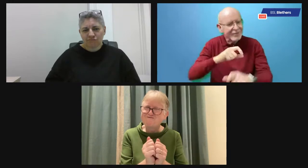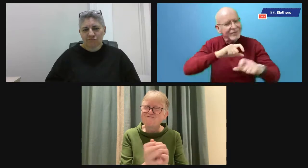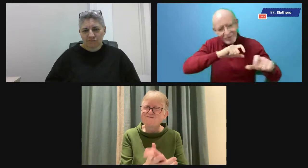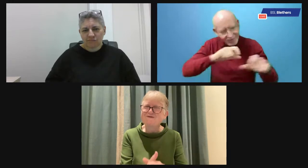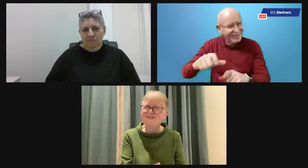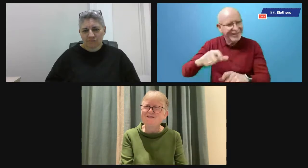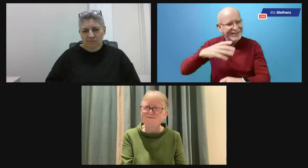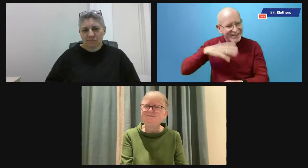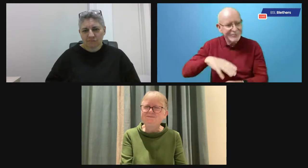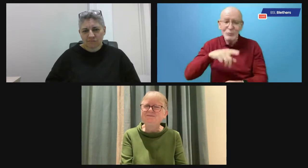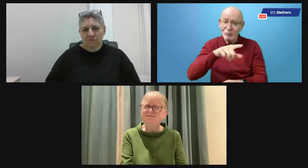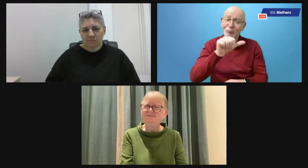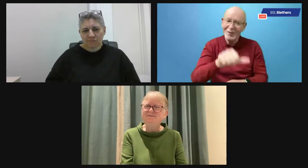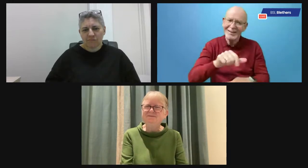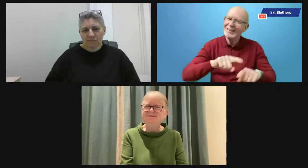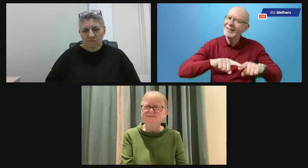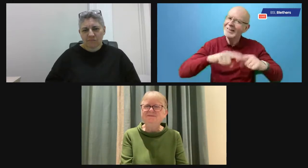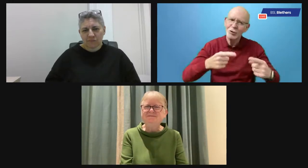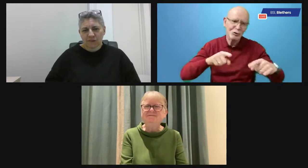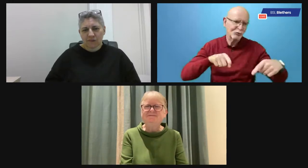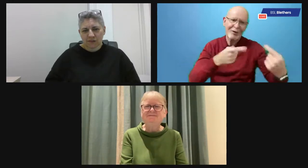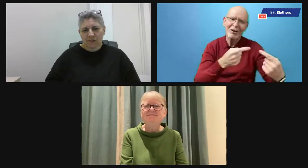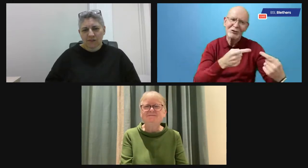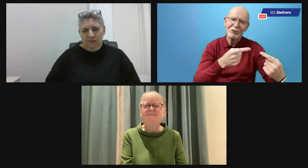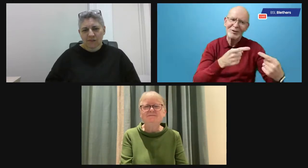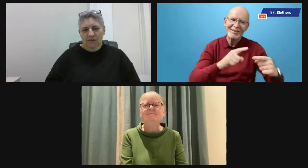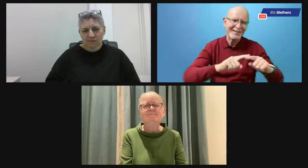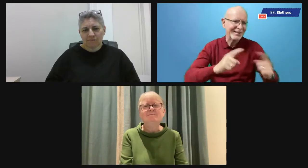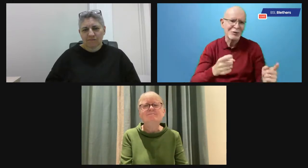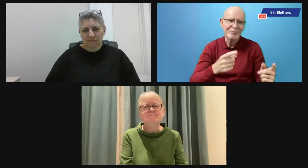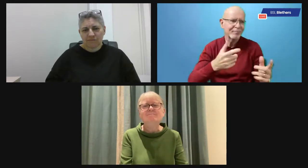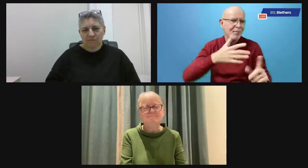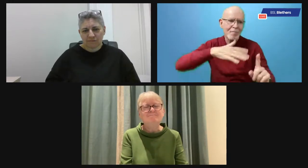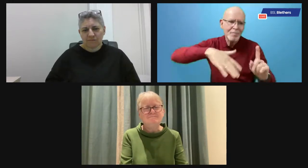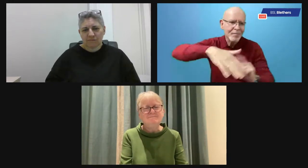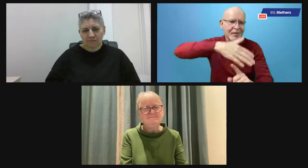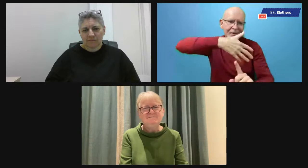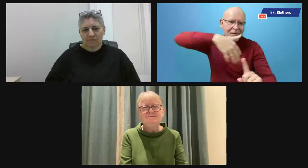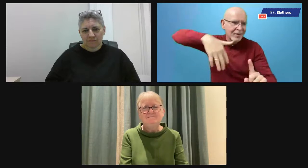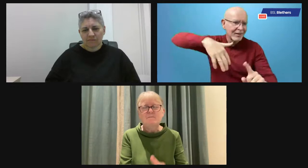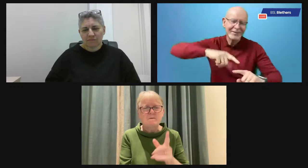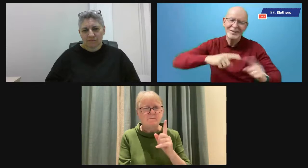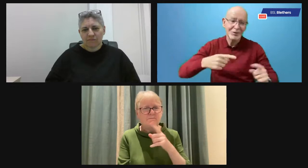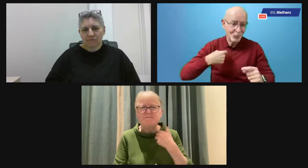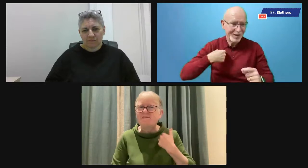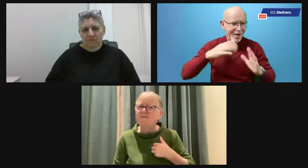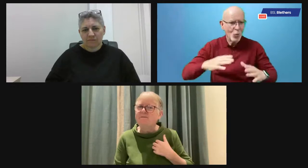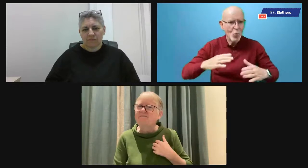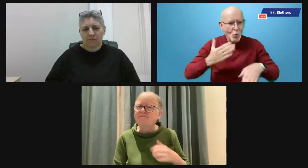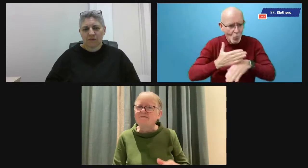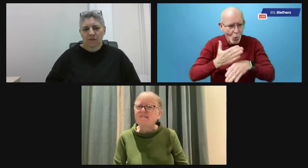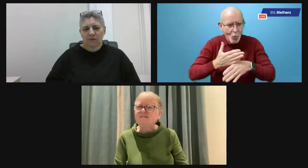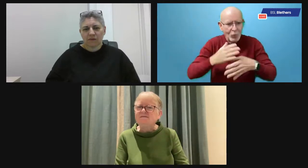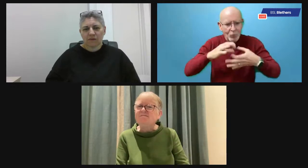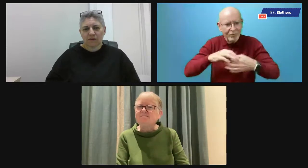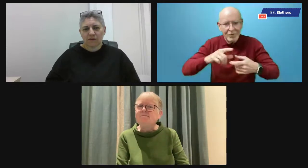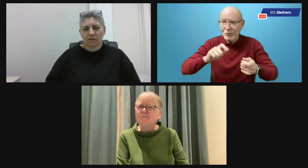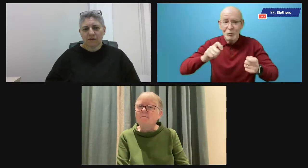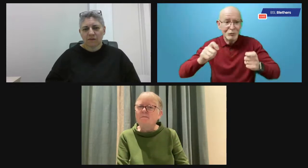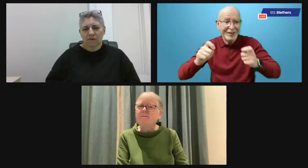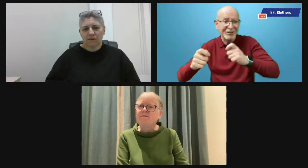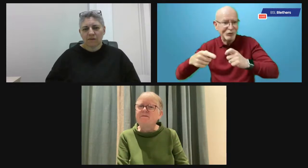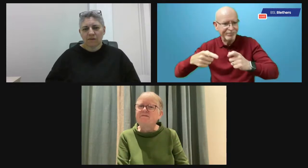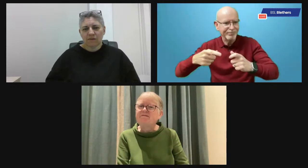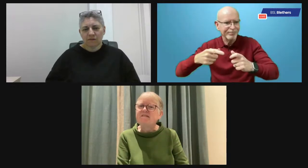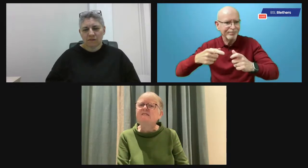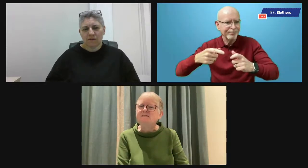going to continue. We've been doing it for a long time, and we have that proof in our history. It's just going to be a different challenge, but it'll